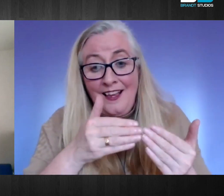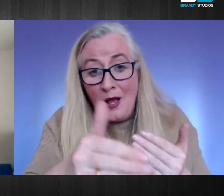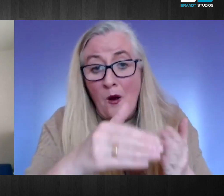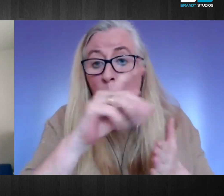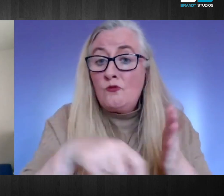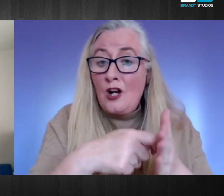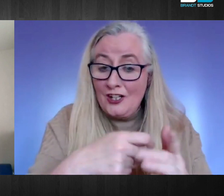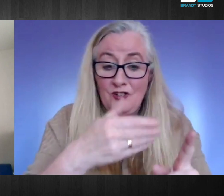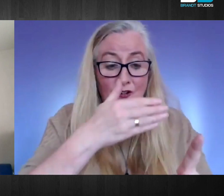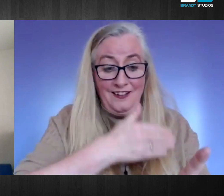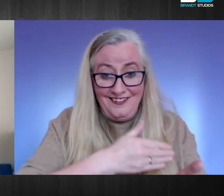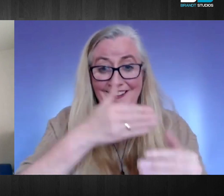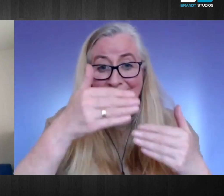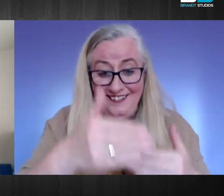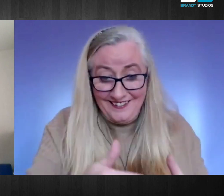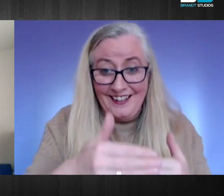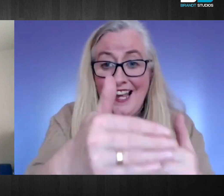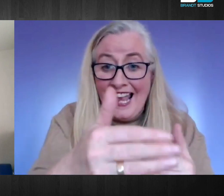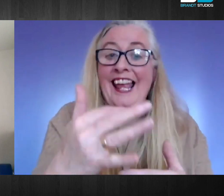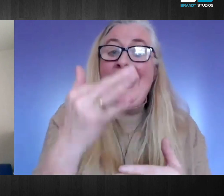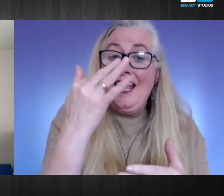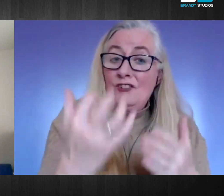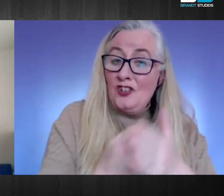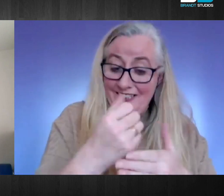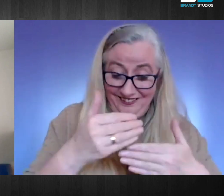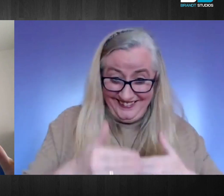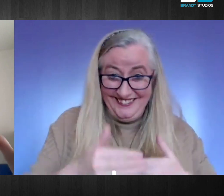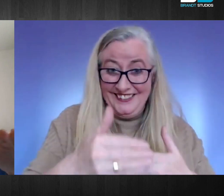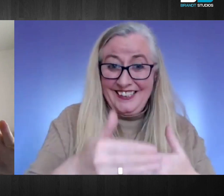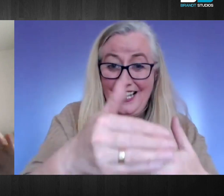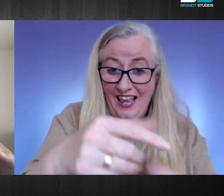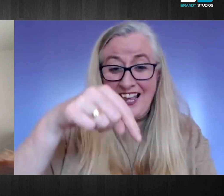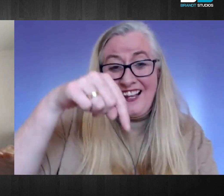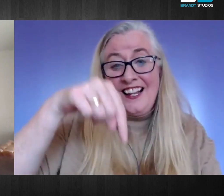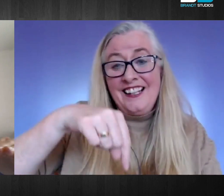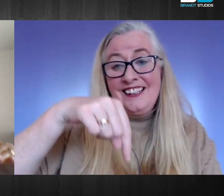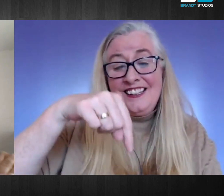is successful. And that was very